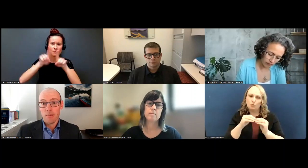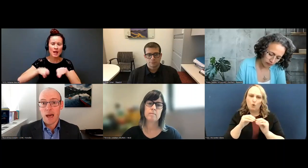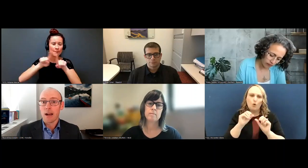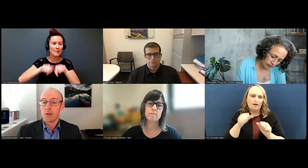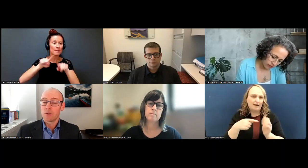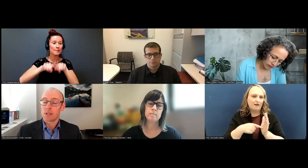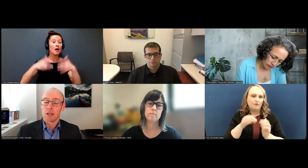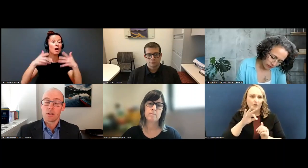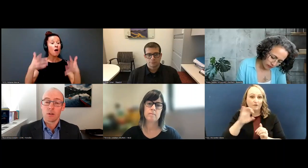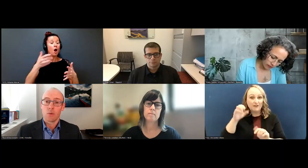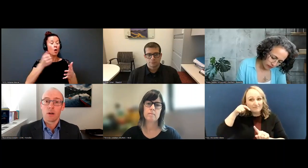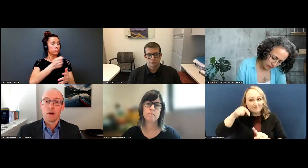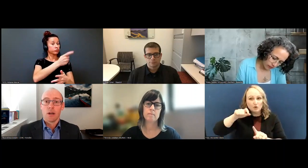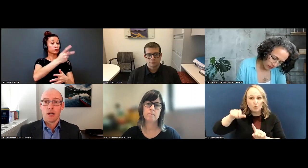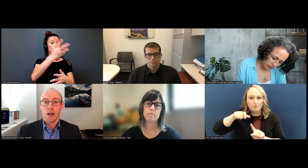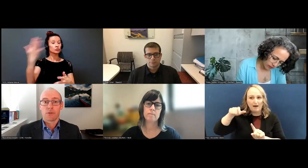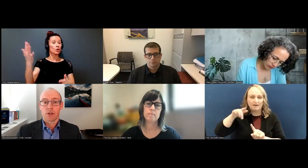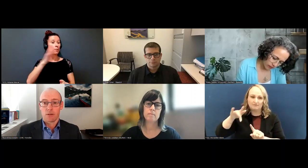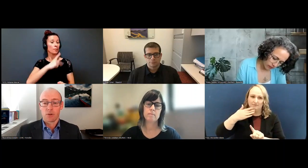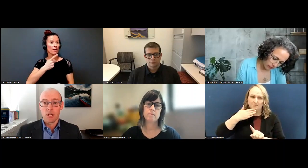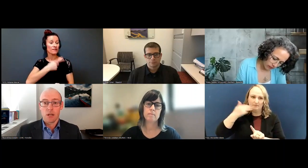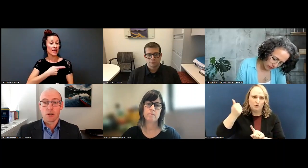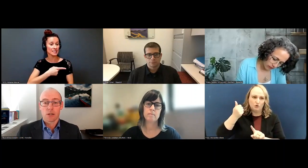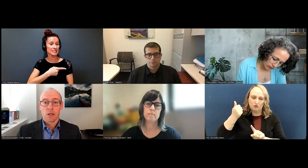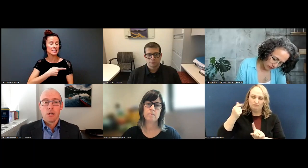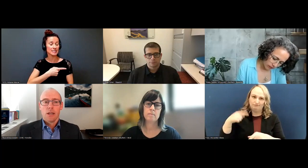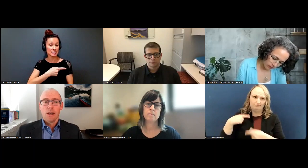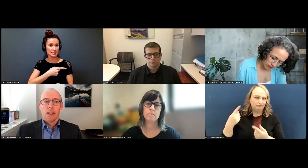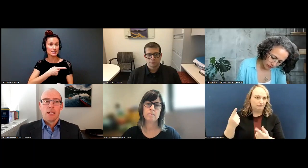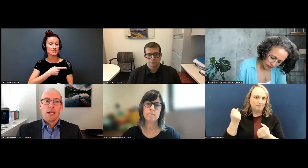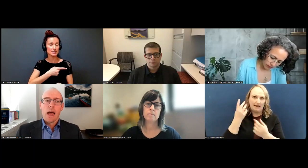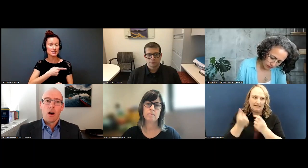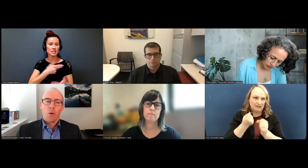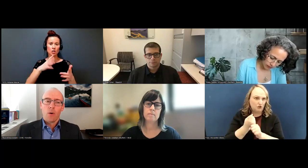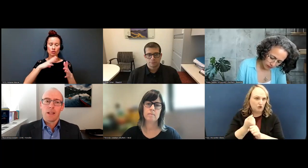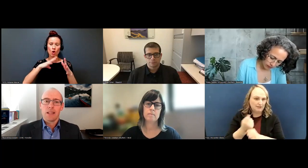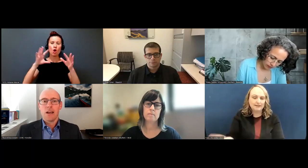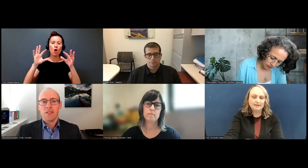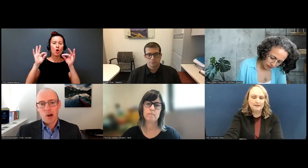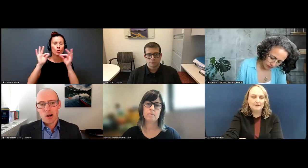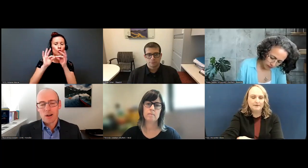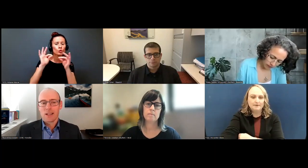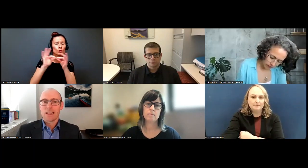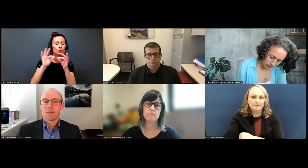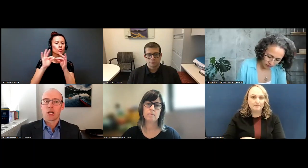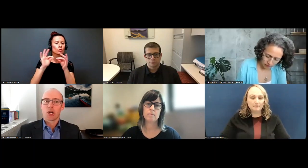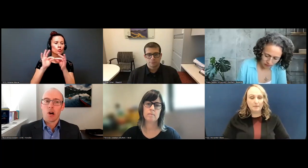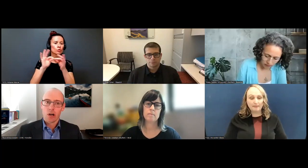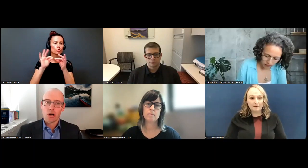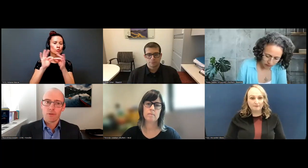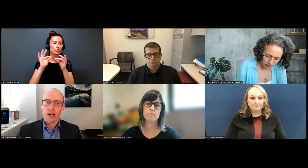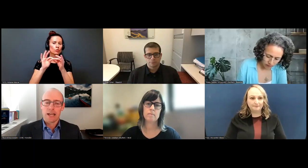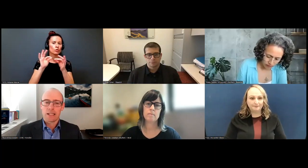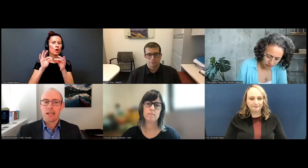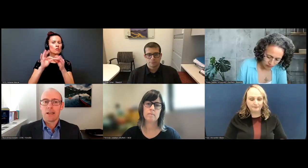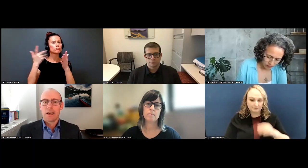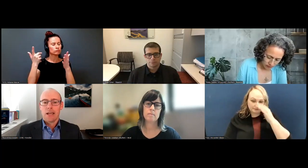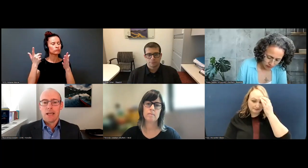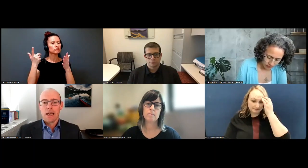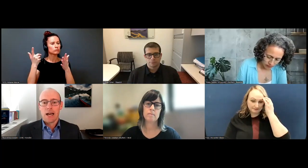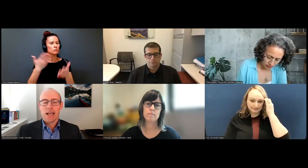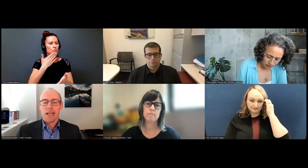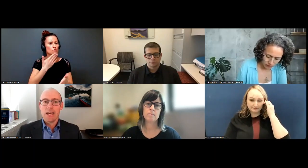notably Quebec, although it's not the only one, for several years. Now, the other part that's much harder,